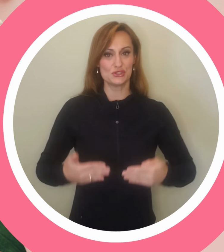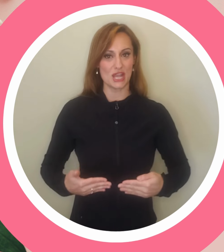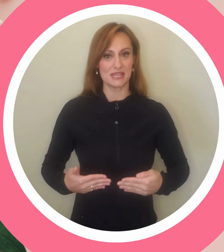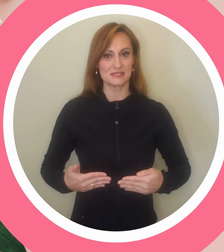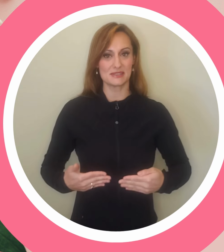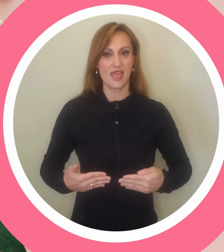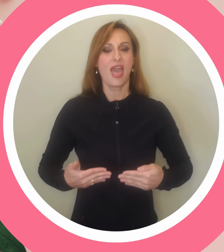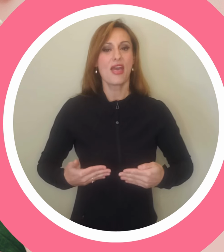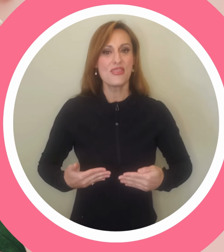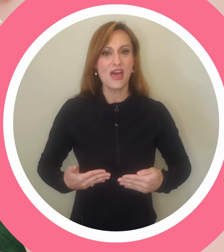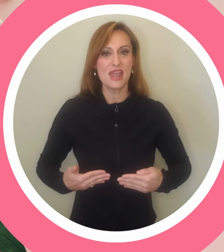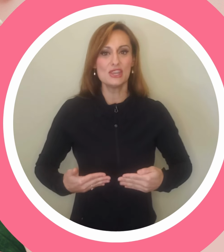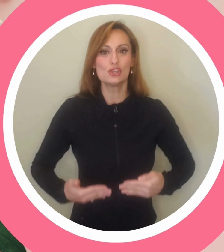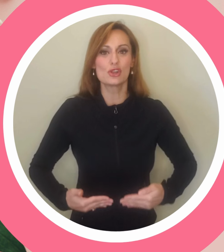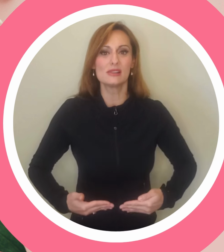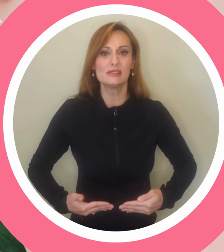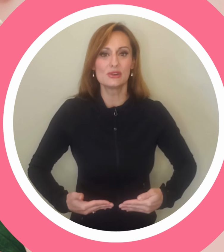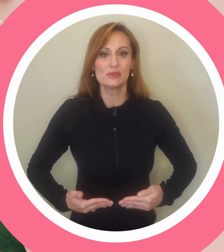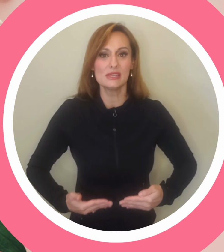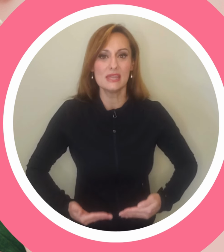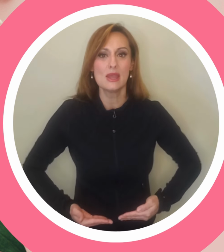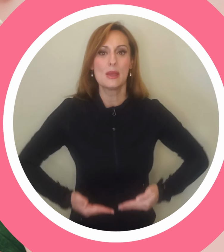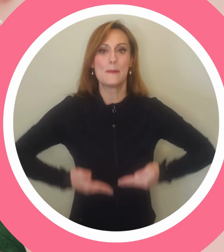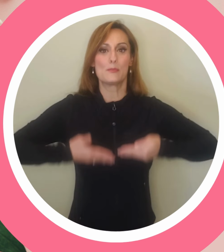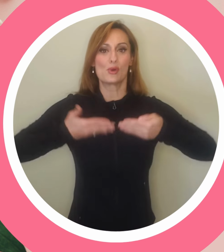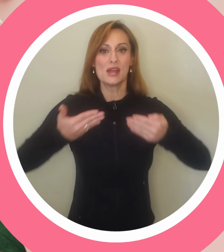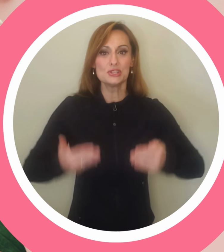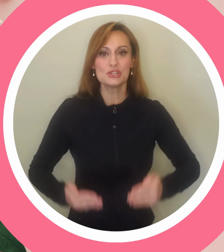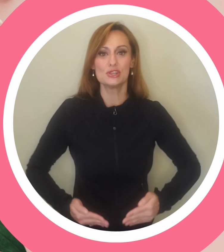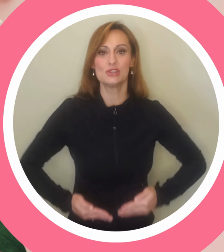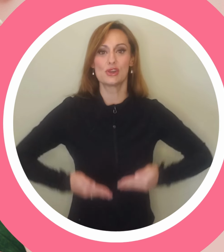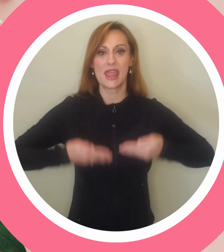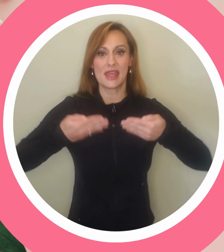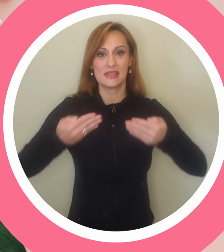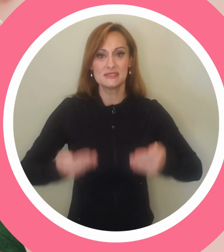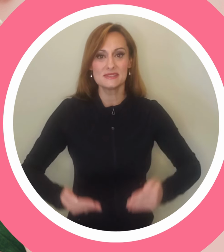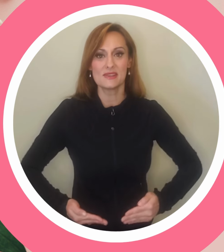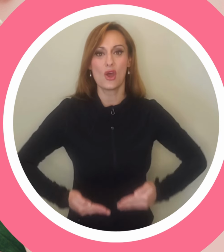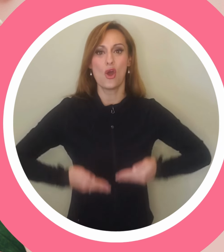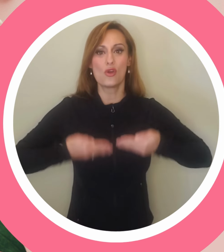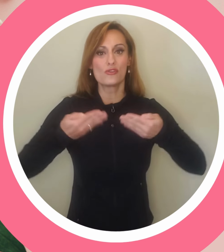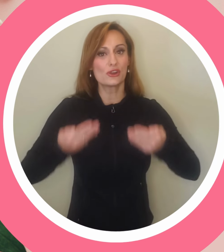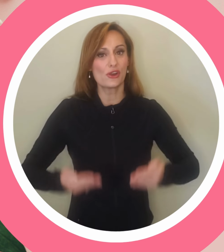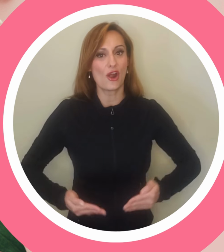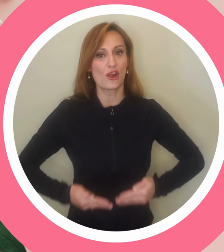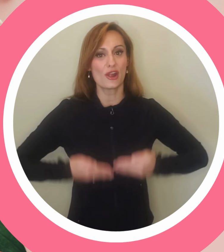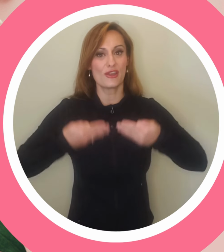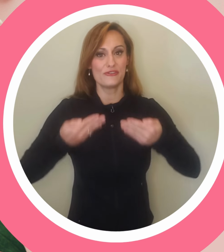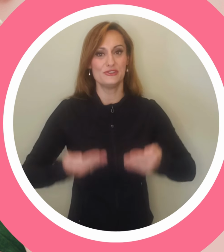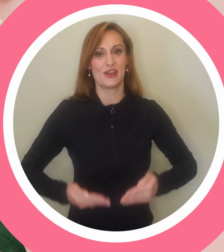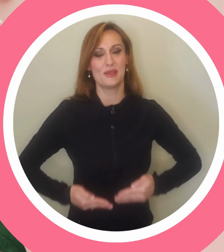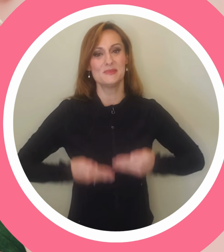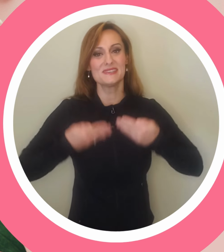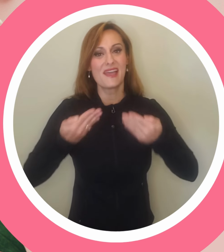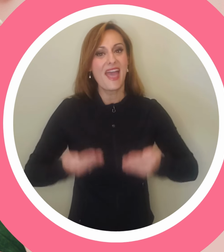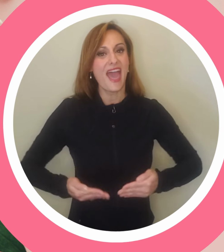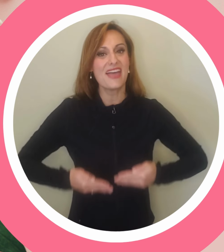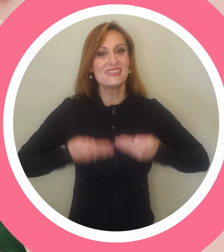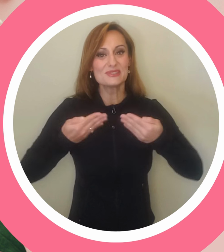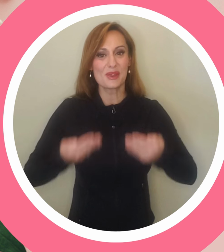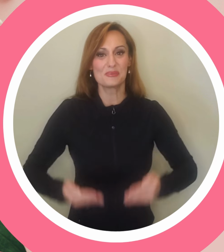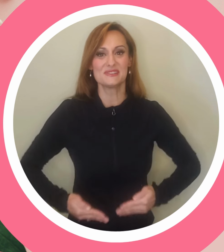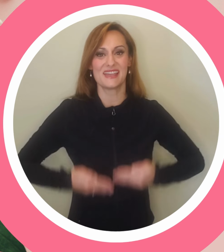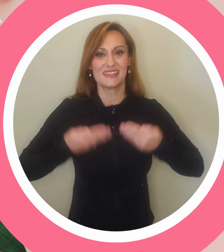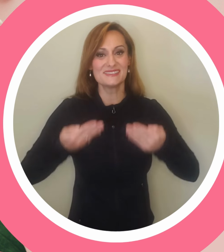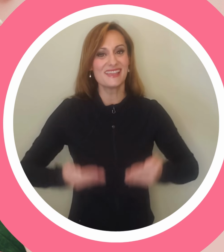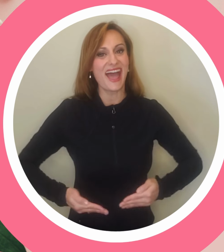towards your chest. Then you're gonna literally brush your hands over your heart a few times,